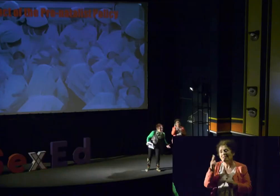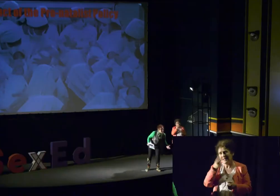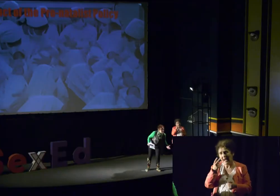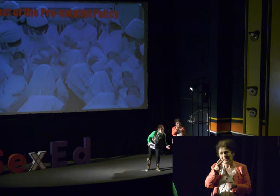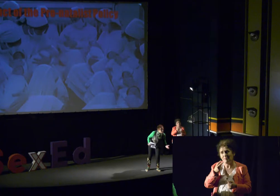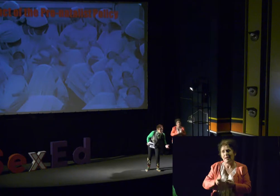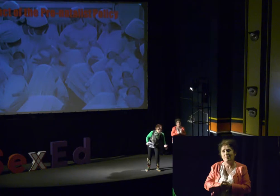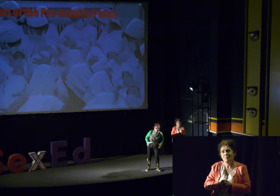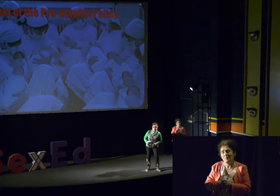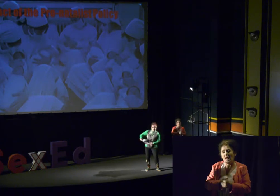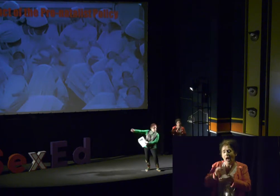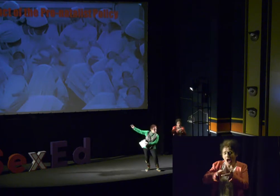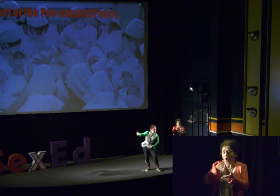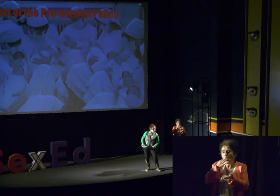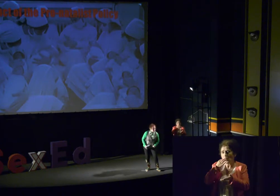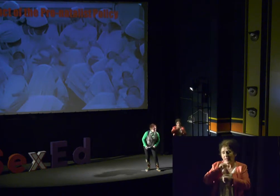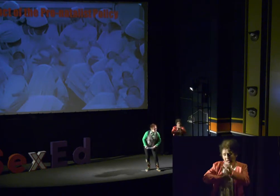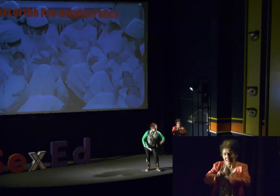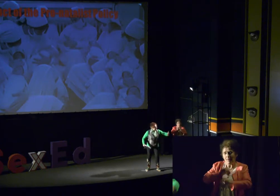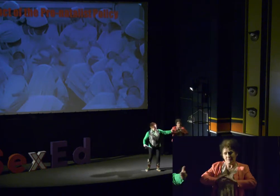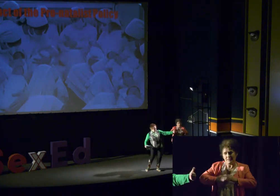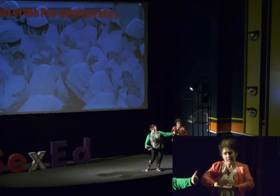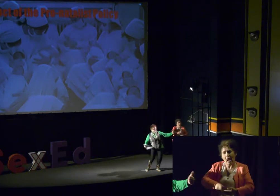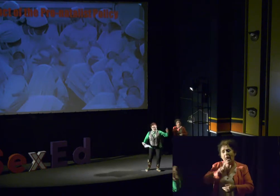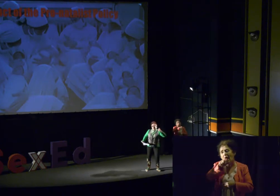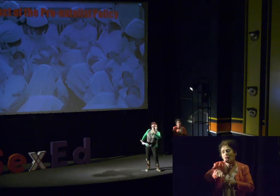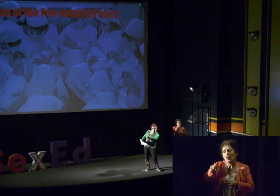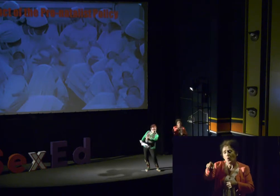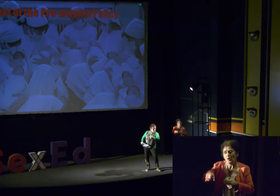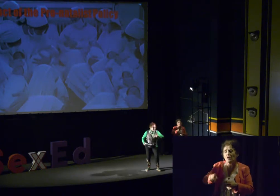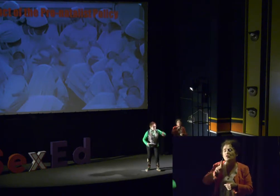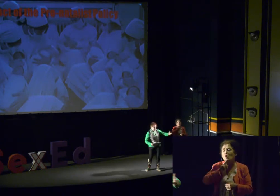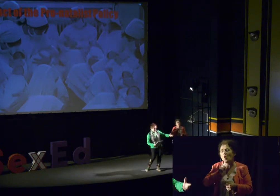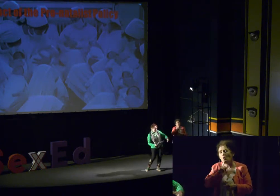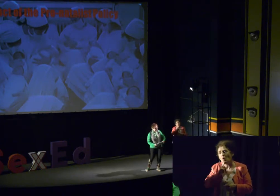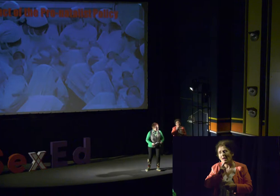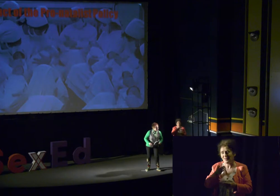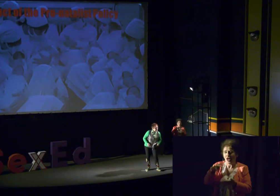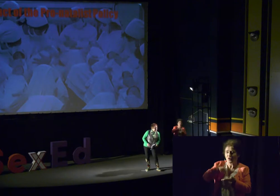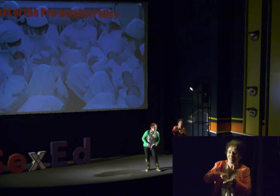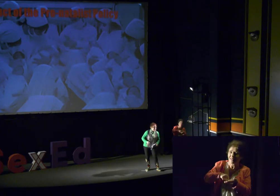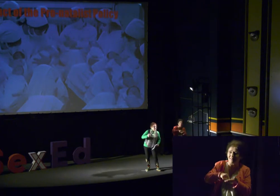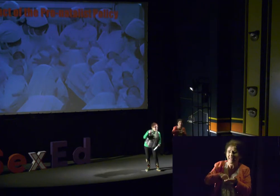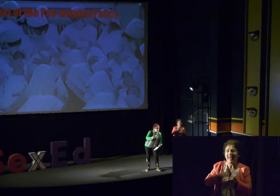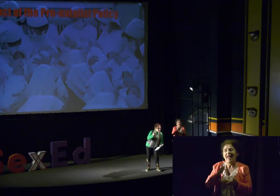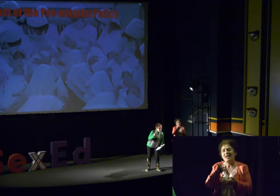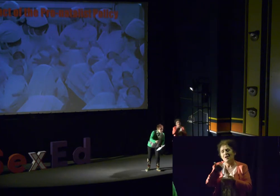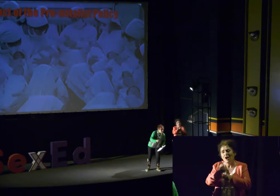what do you take as a gift to somebody when you go to the duty-free shop? Whiskey, coffee, chocolates, something like